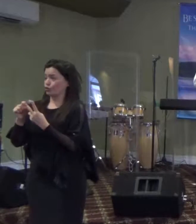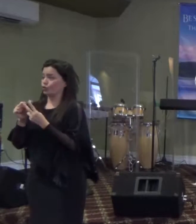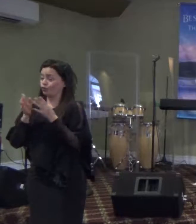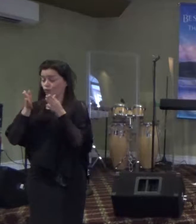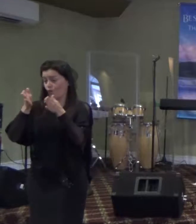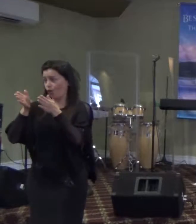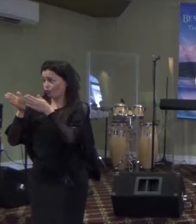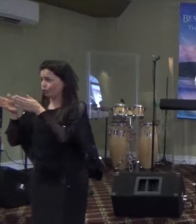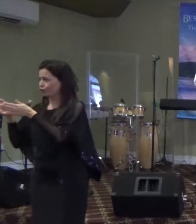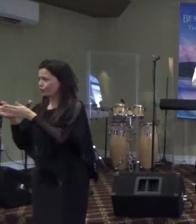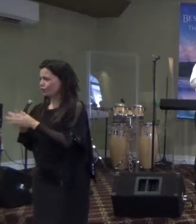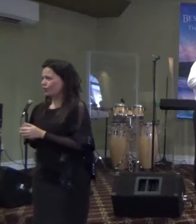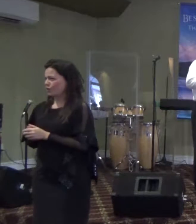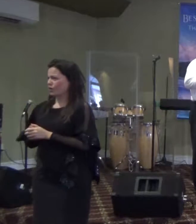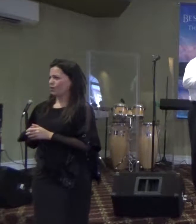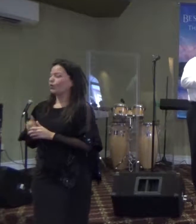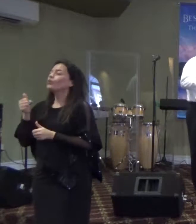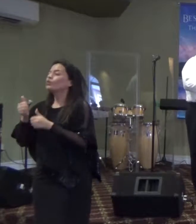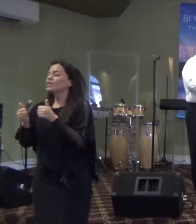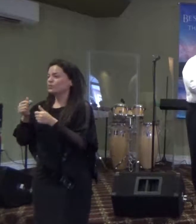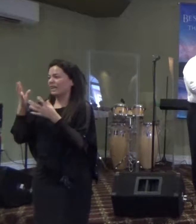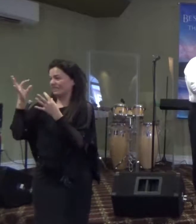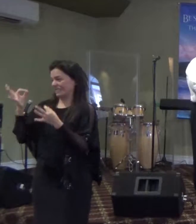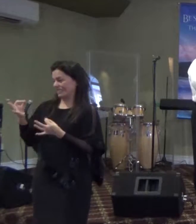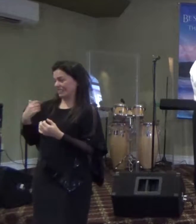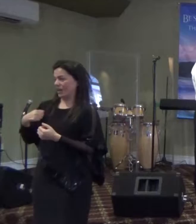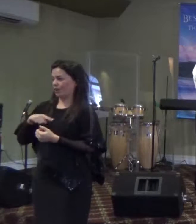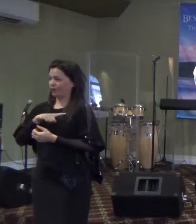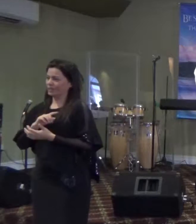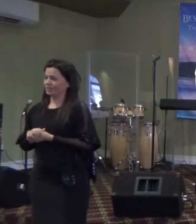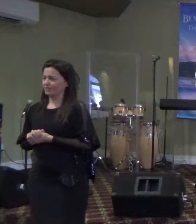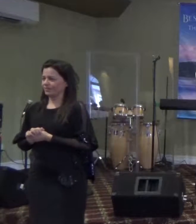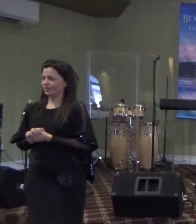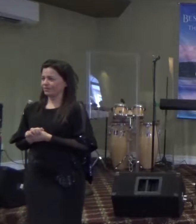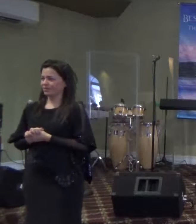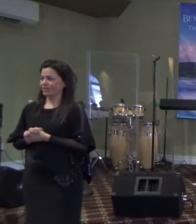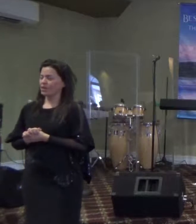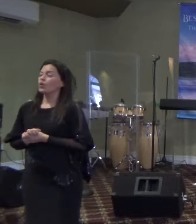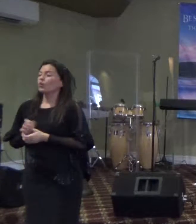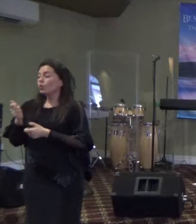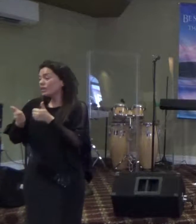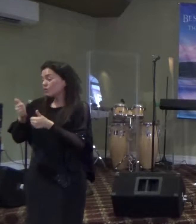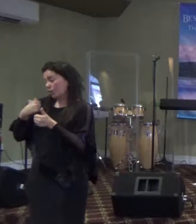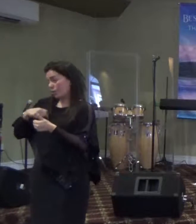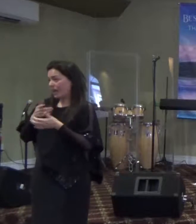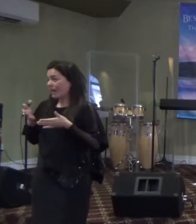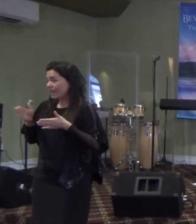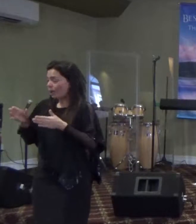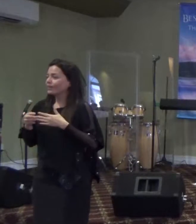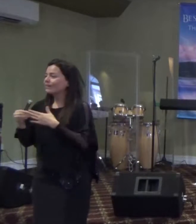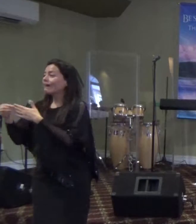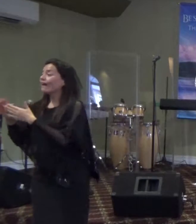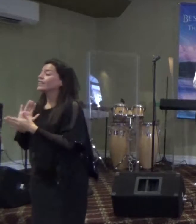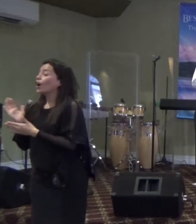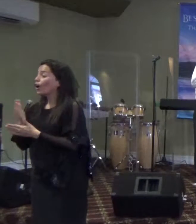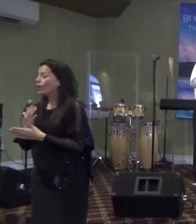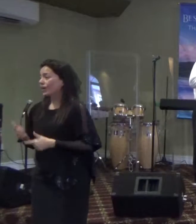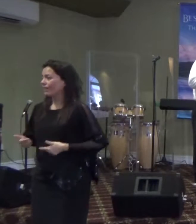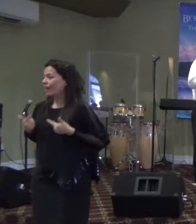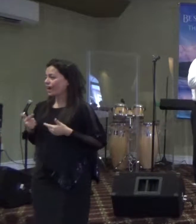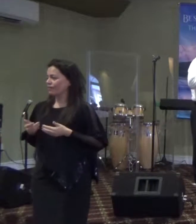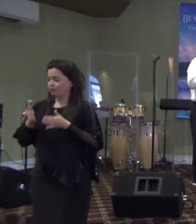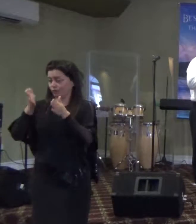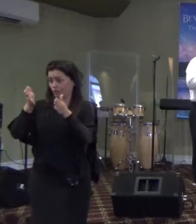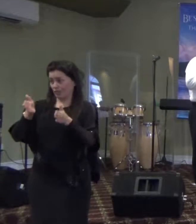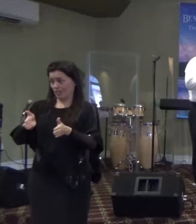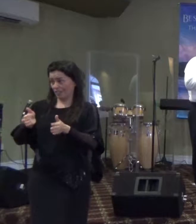Nos dejamos guiar por uno de estos dos. We are also to be guided by one of the two. Solamente hay dos enfoques.